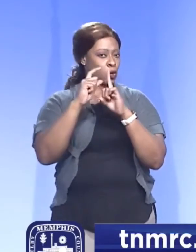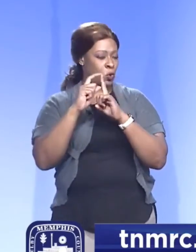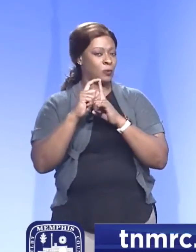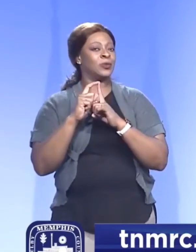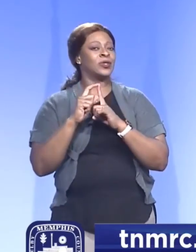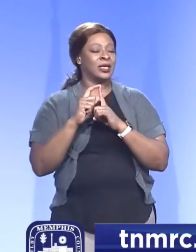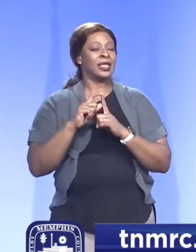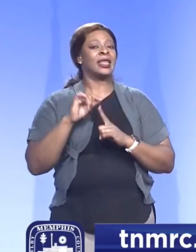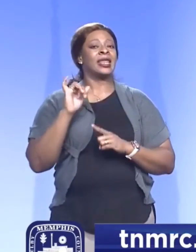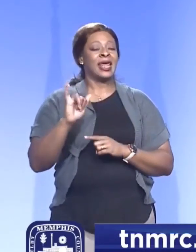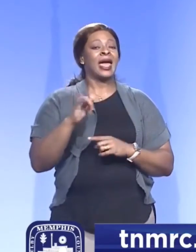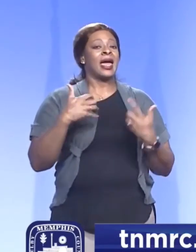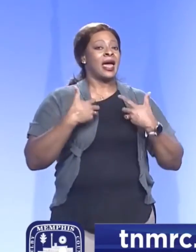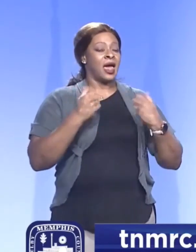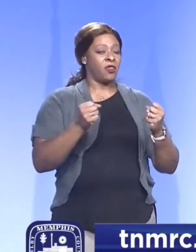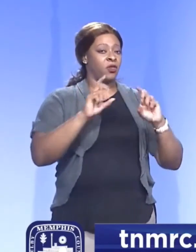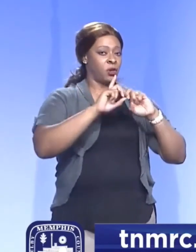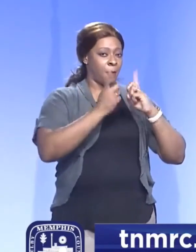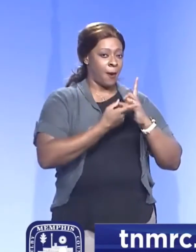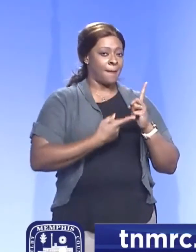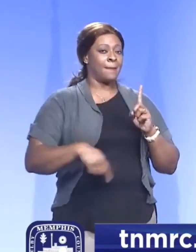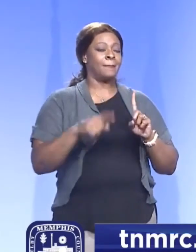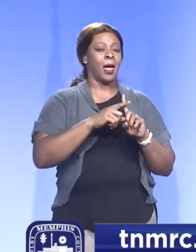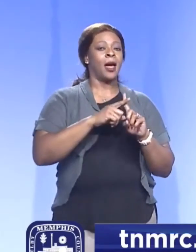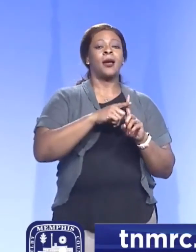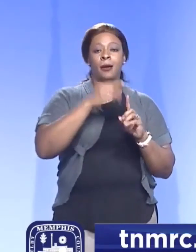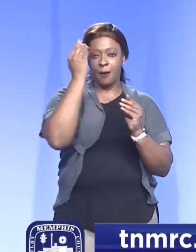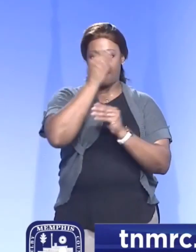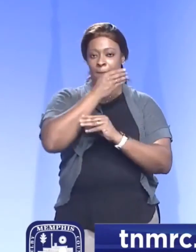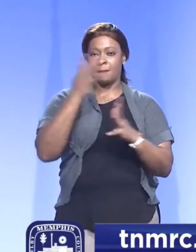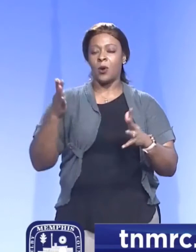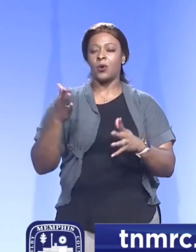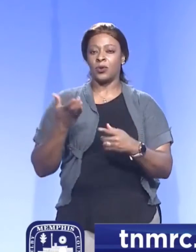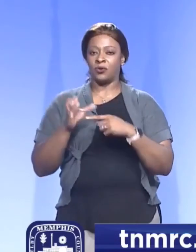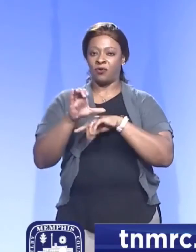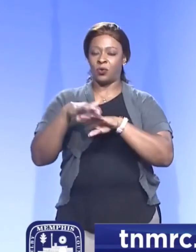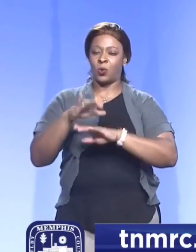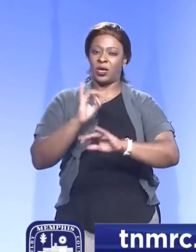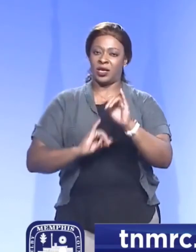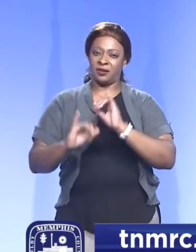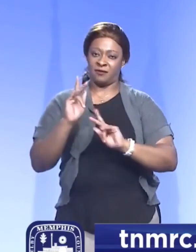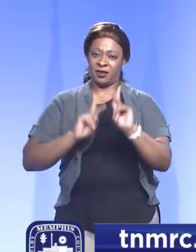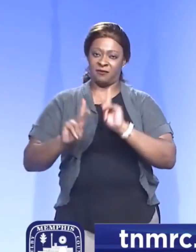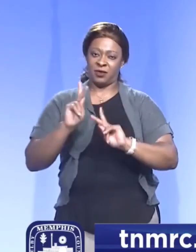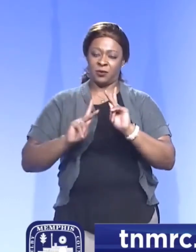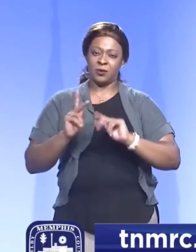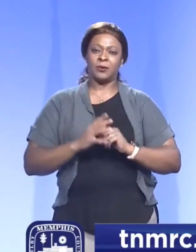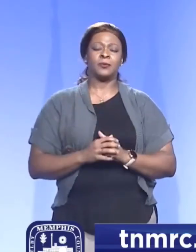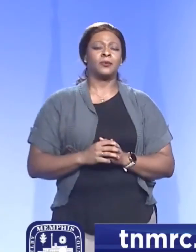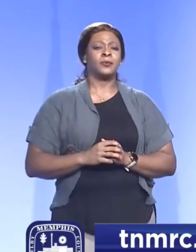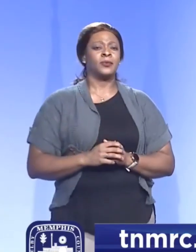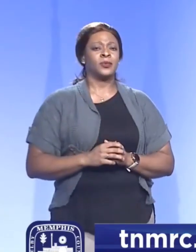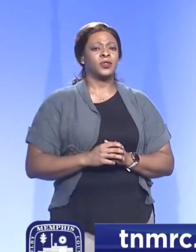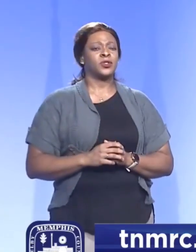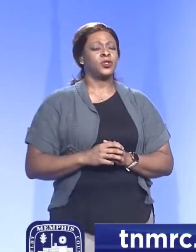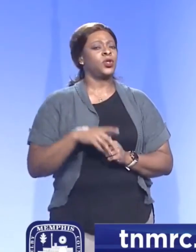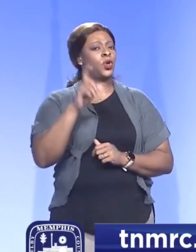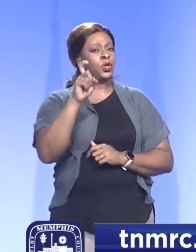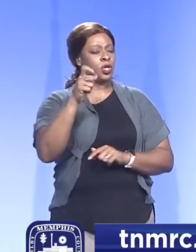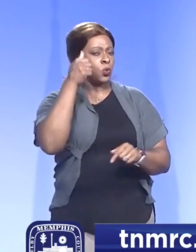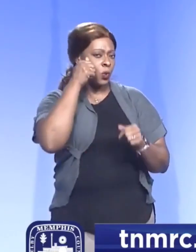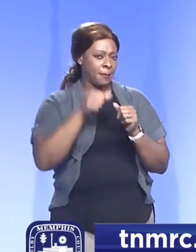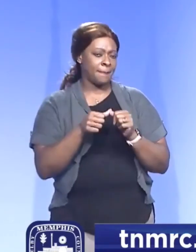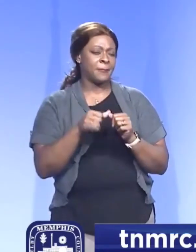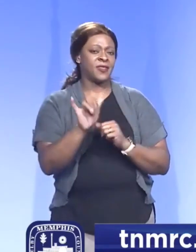in which the health department imposes upon an individual. So you just need to